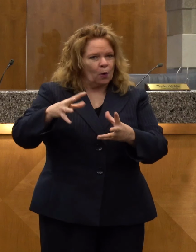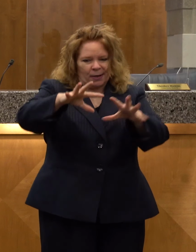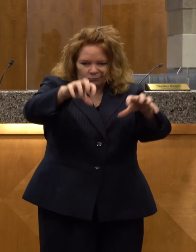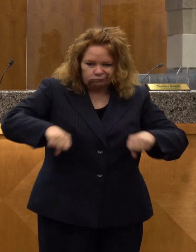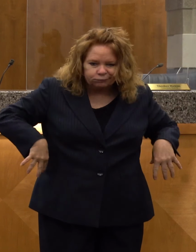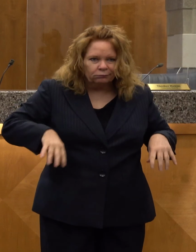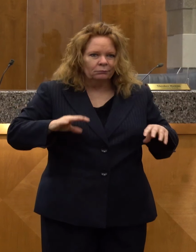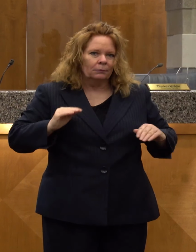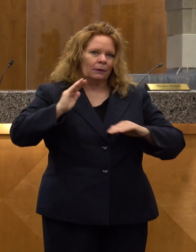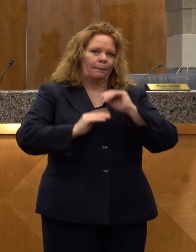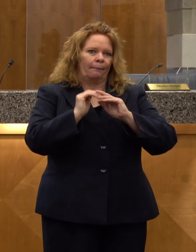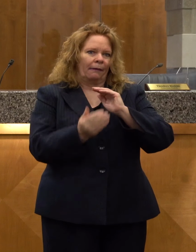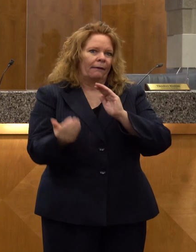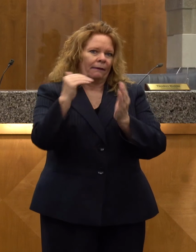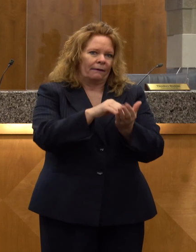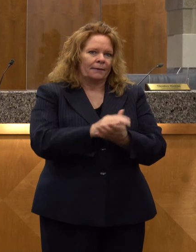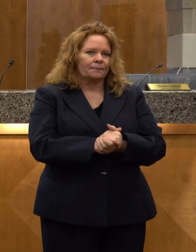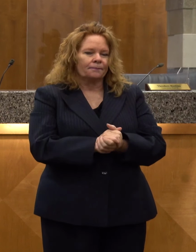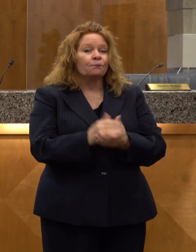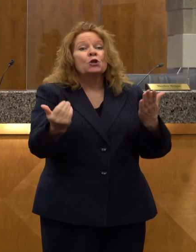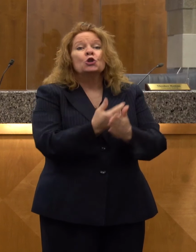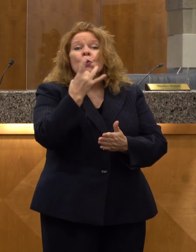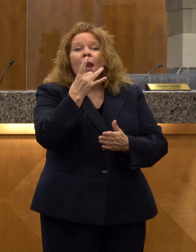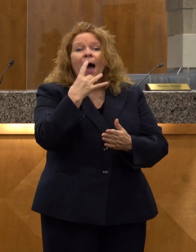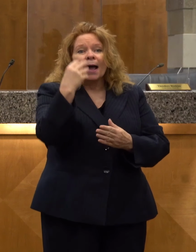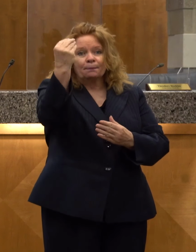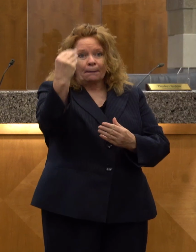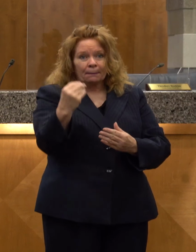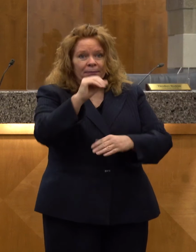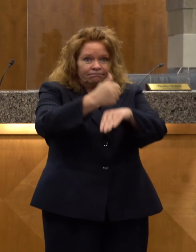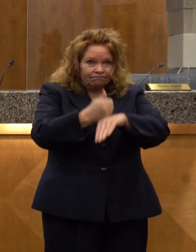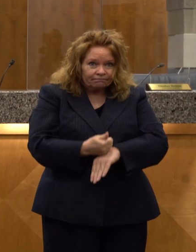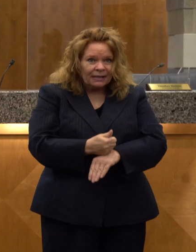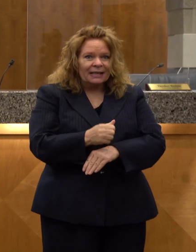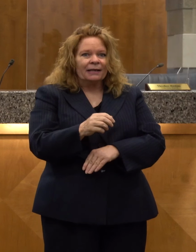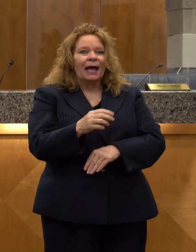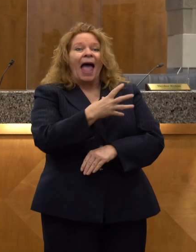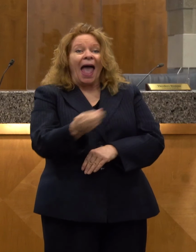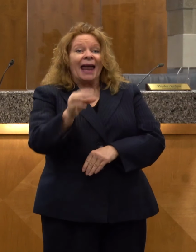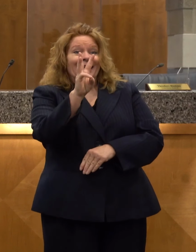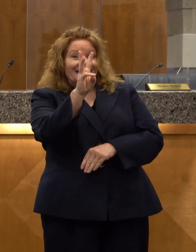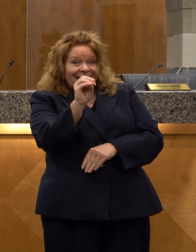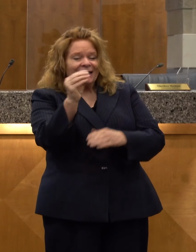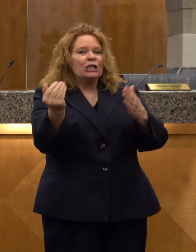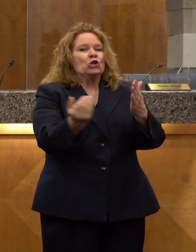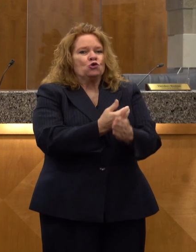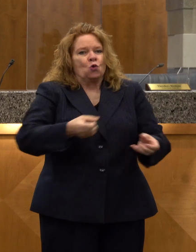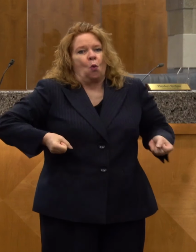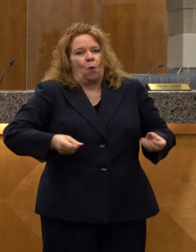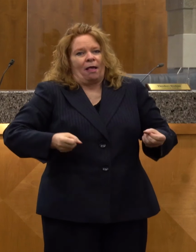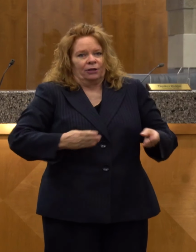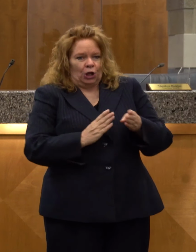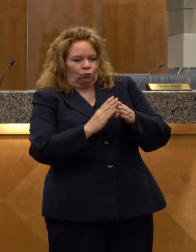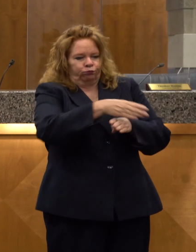and replaced. New traffic signals will be installed and 60 new wheelchair accessible ramps will be